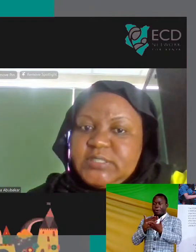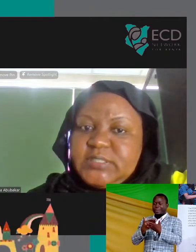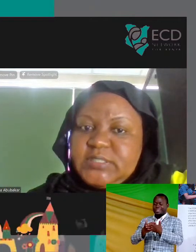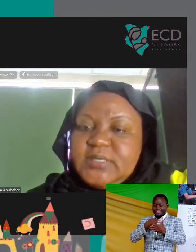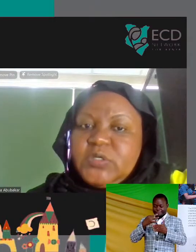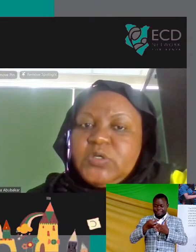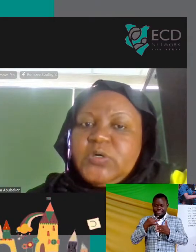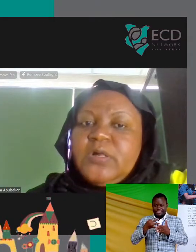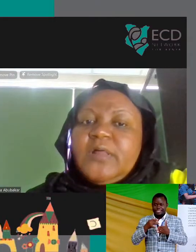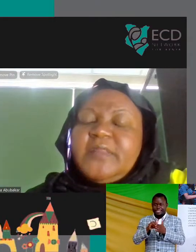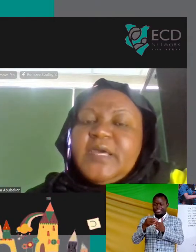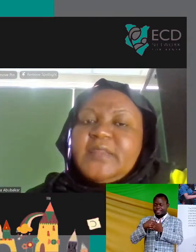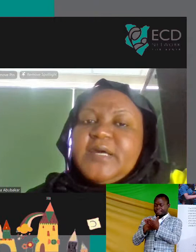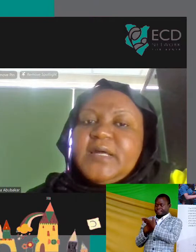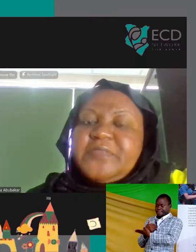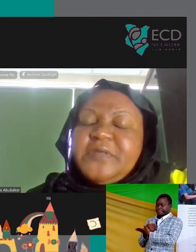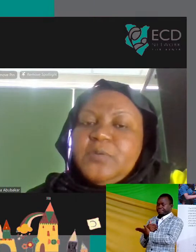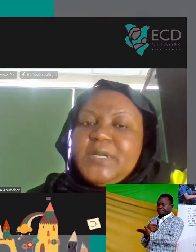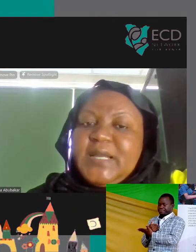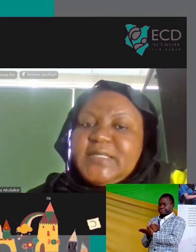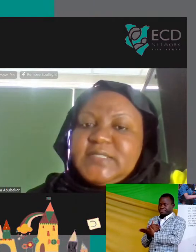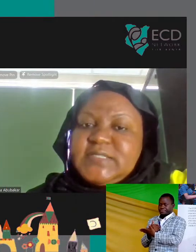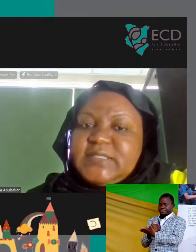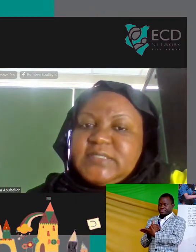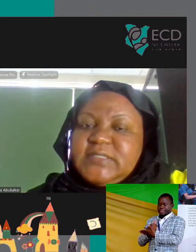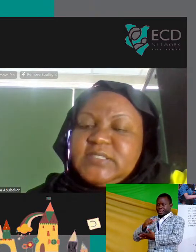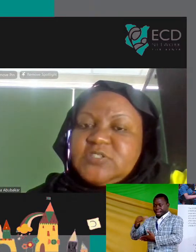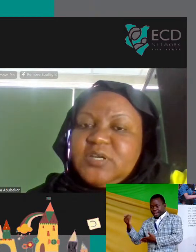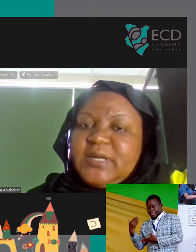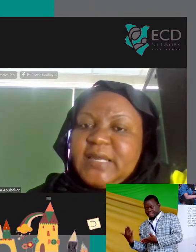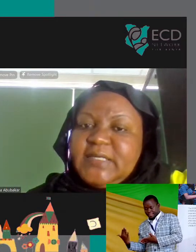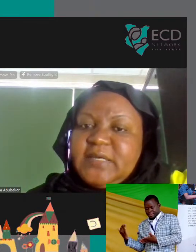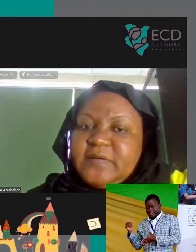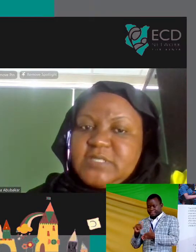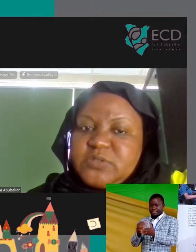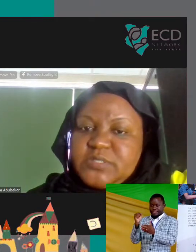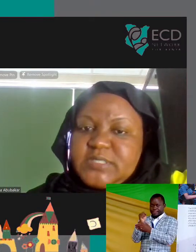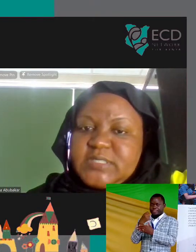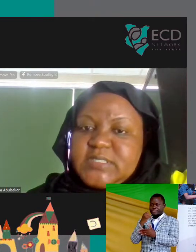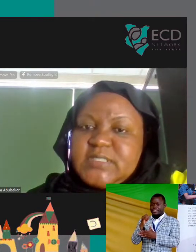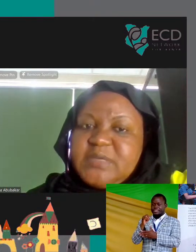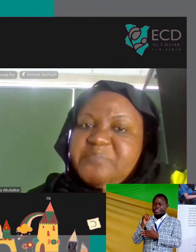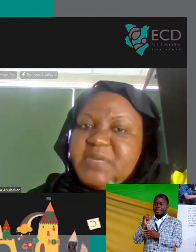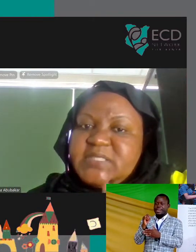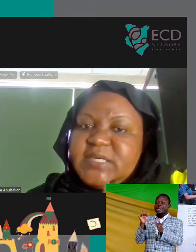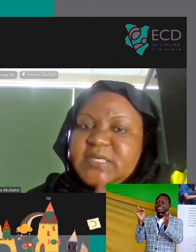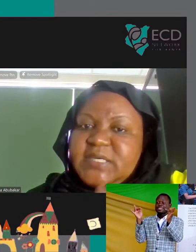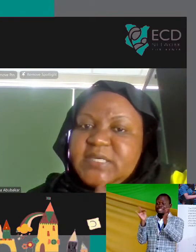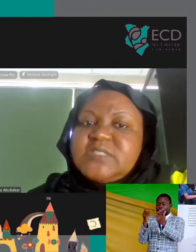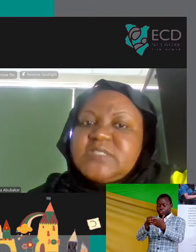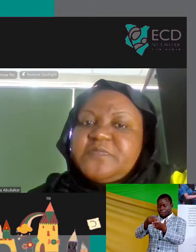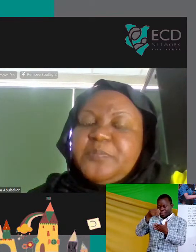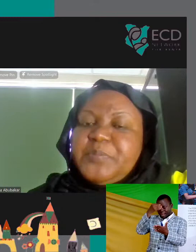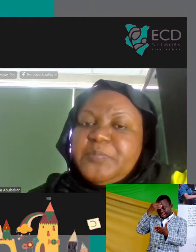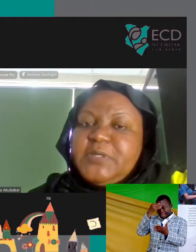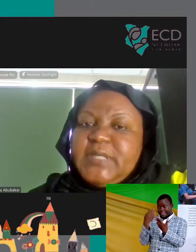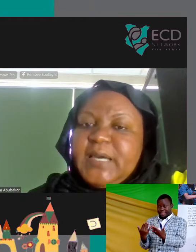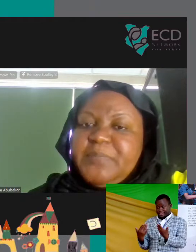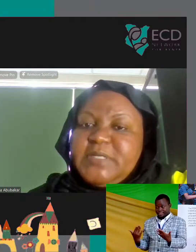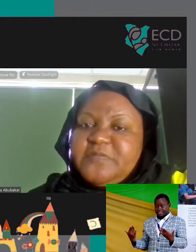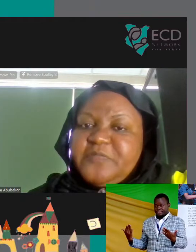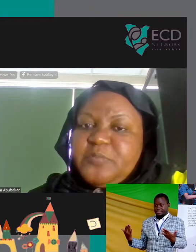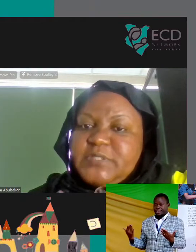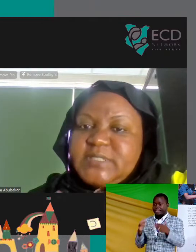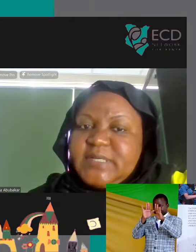stimulation. The other thing we learned is that digital learning resources is a major hindrance for people